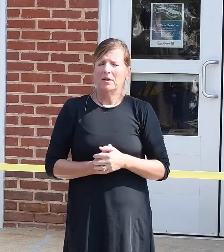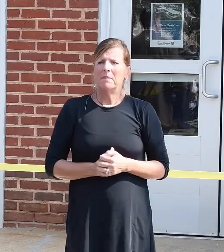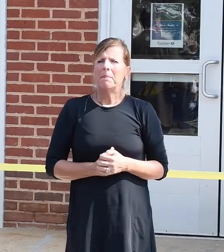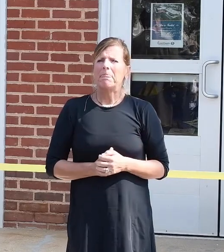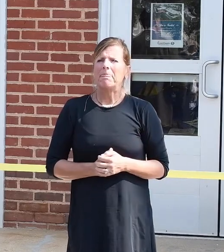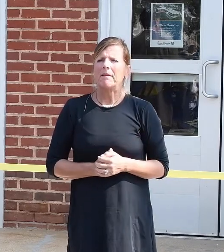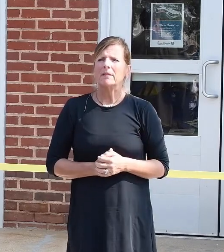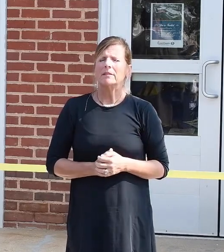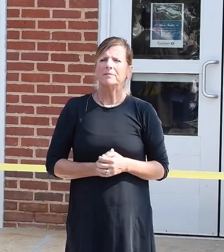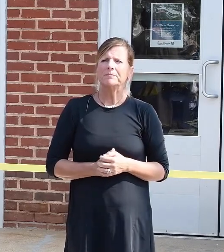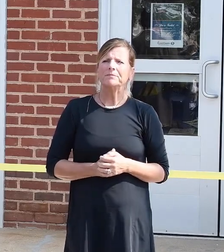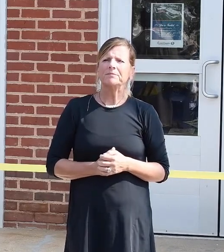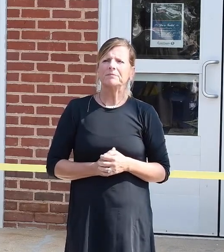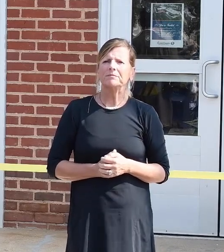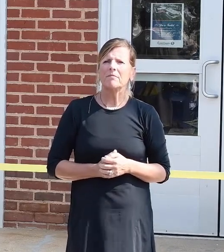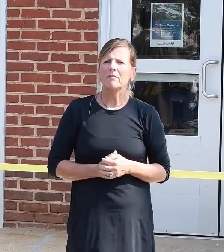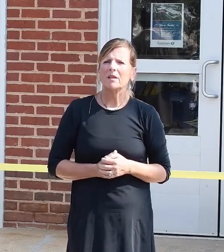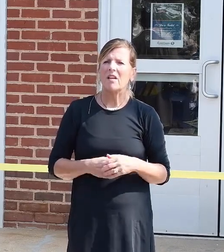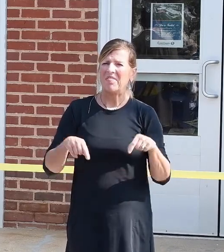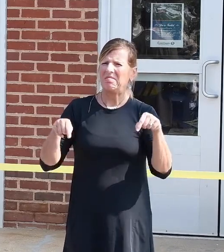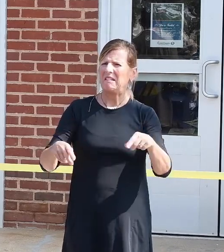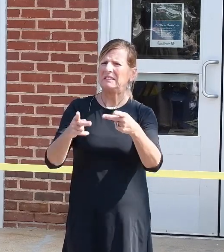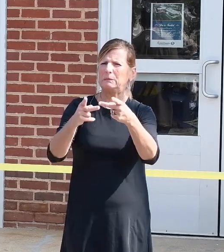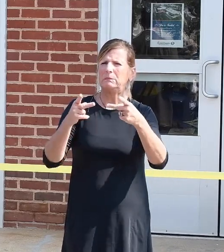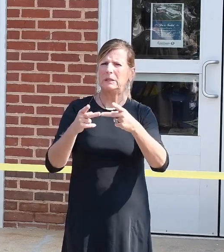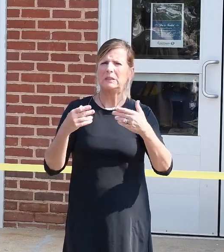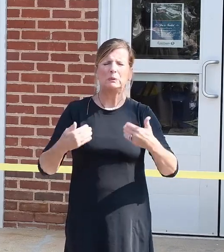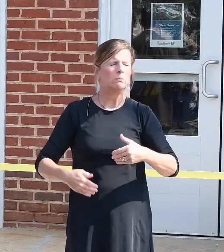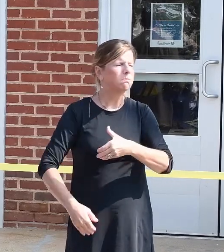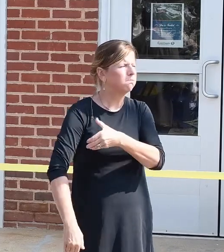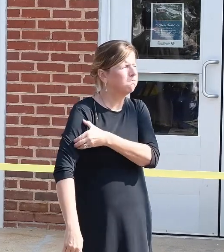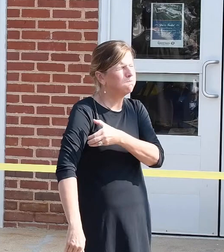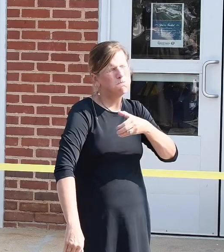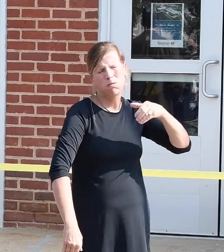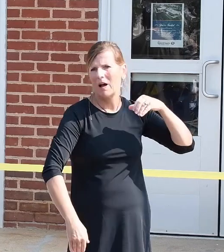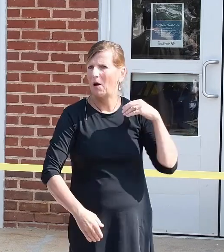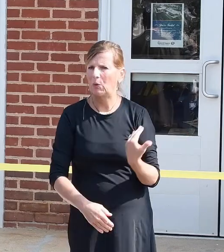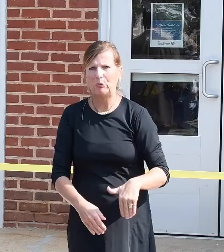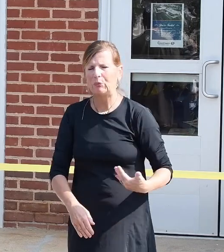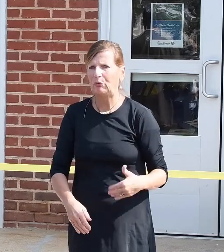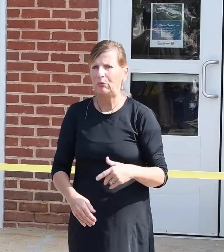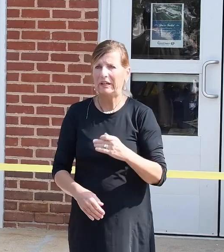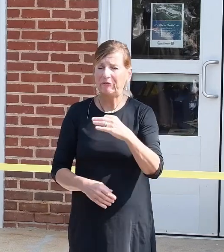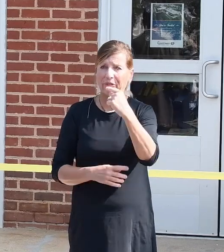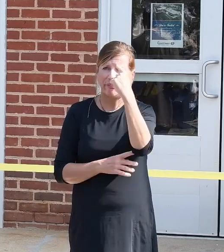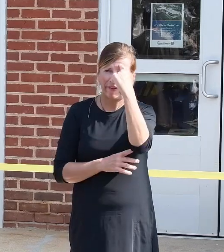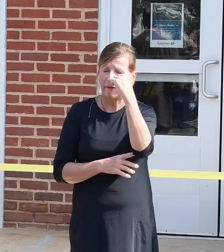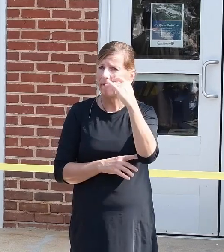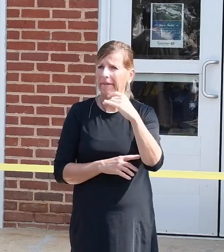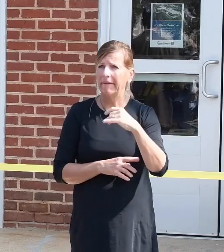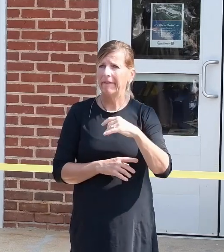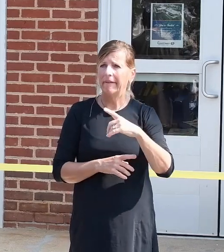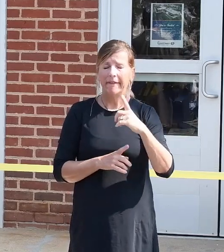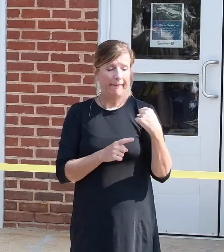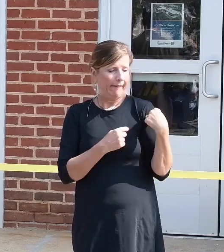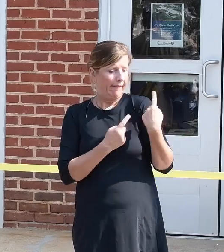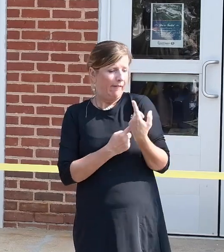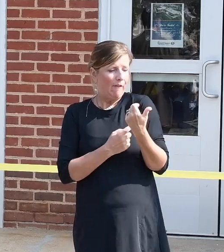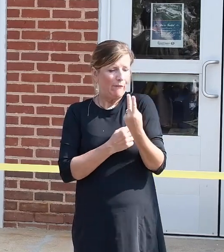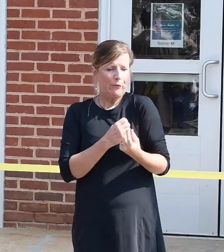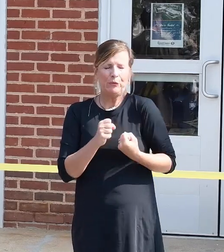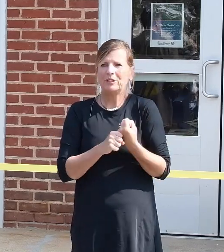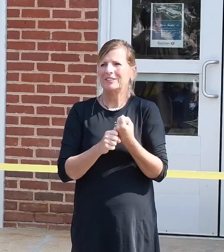the power of this place is undeniable if you think about it. And over the last few years, we've